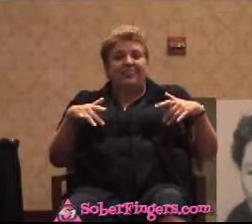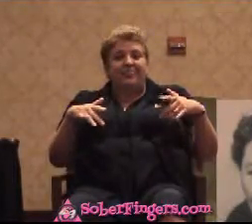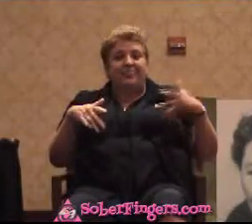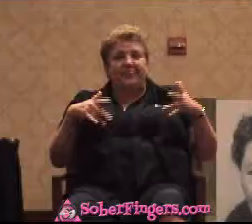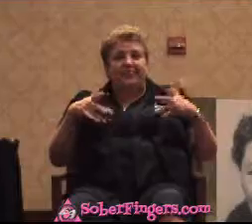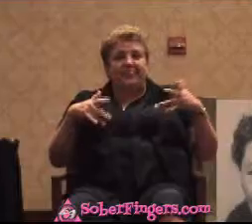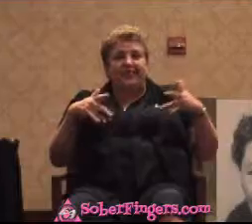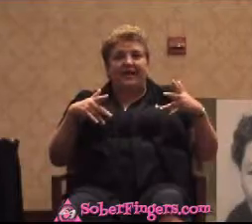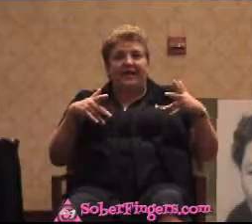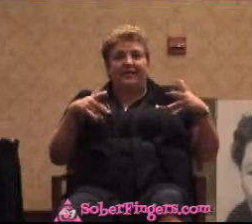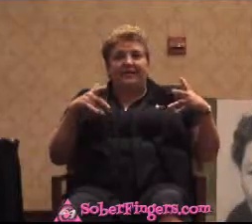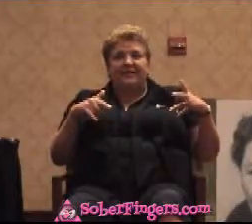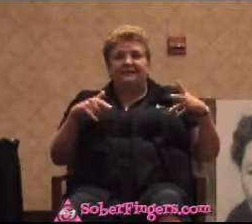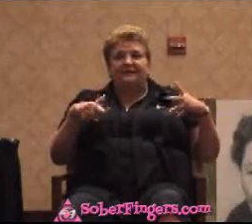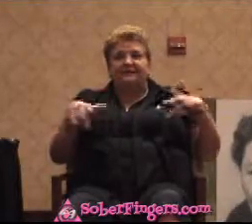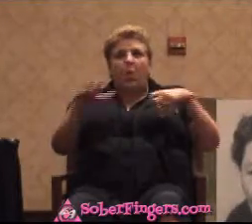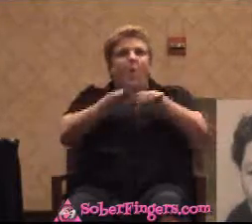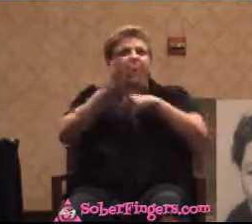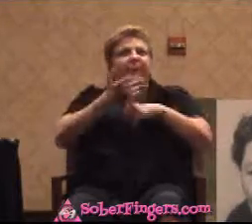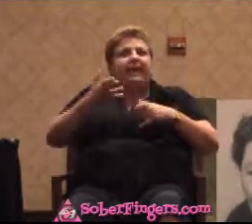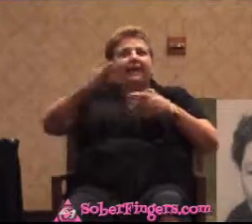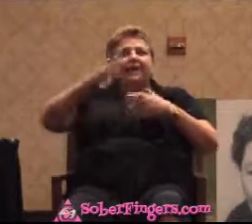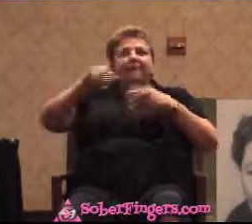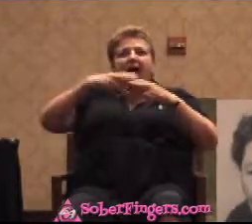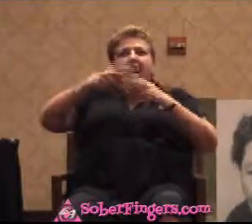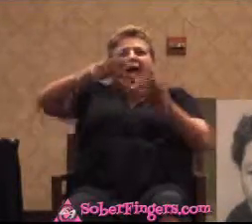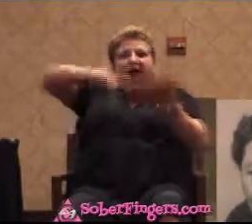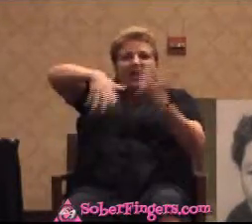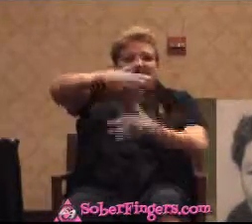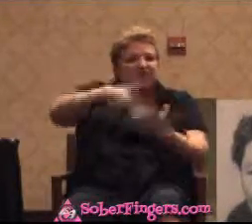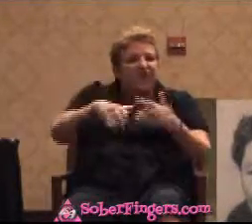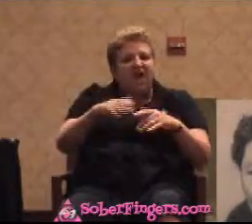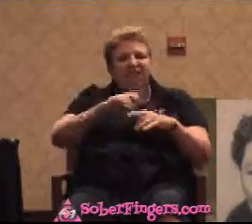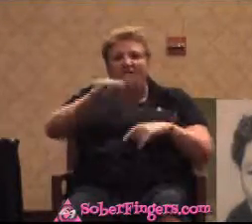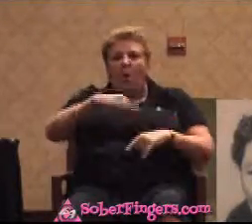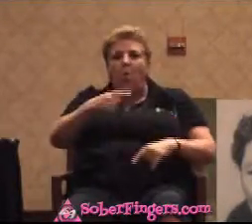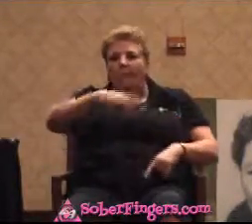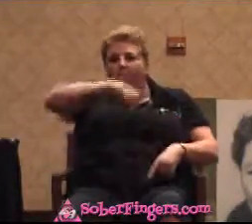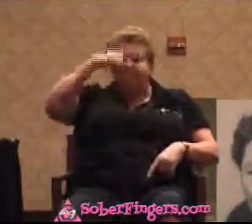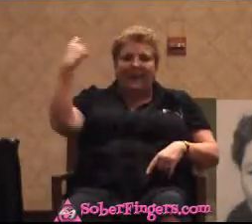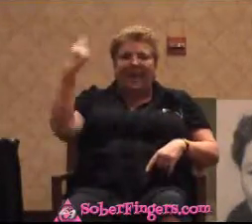this whole hanging out and being the only black girl in the sea full of white people